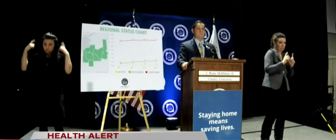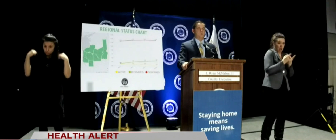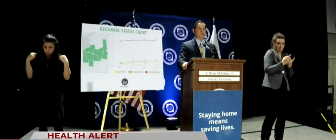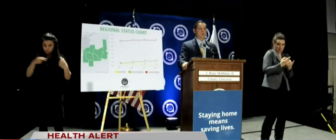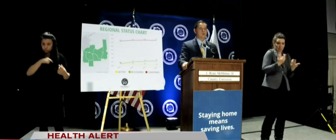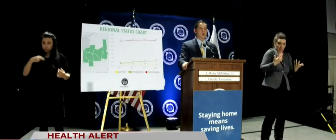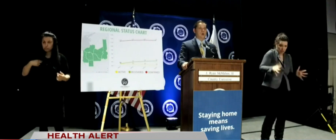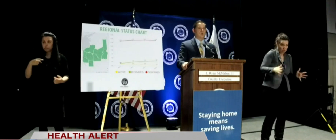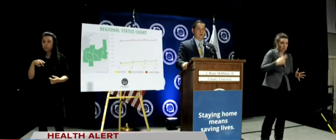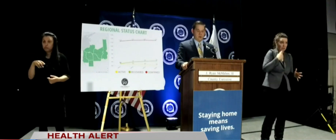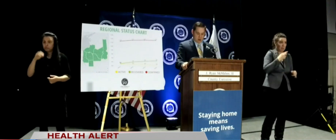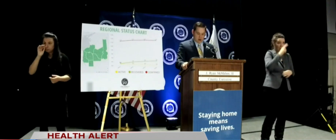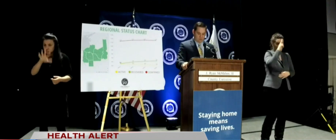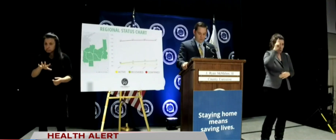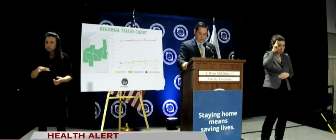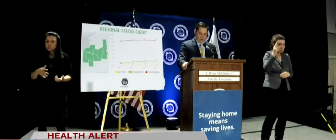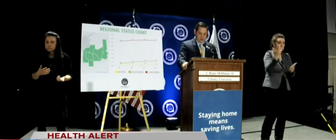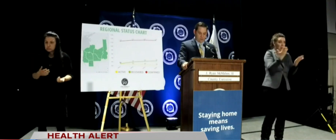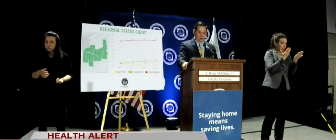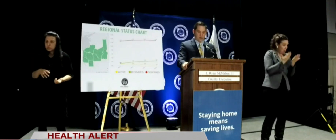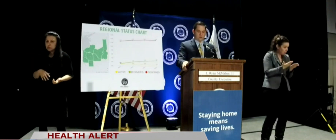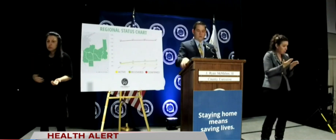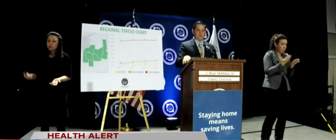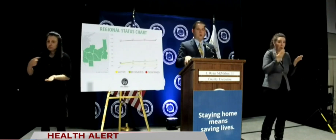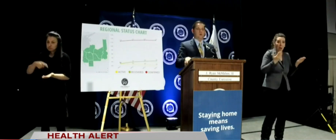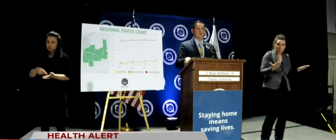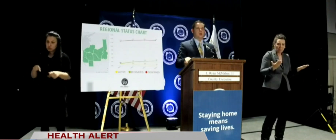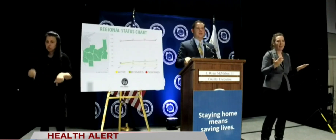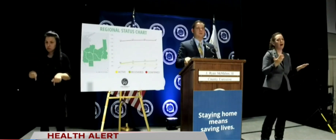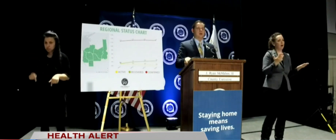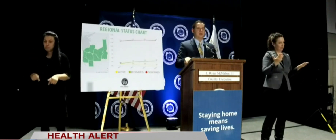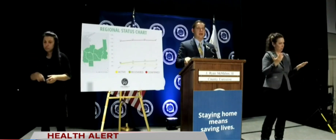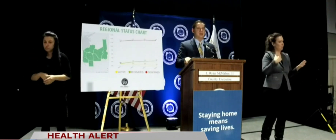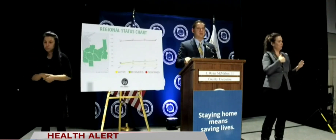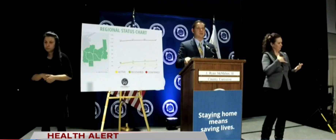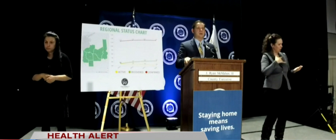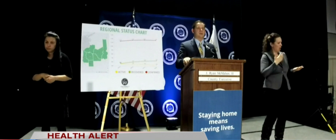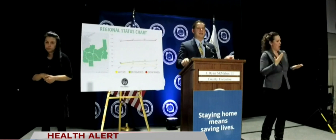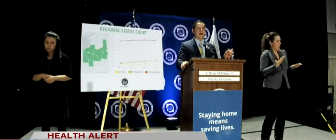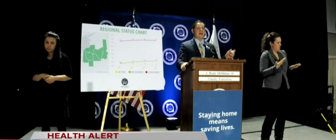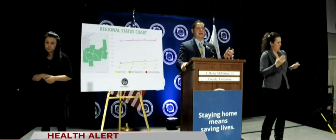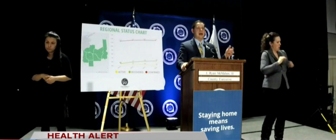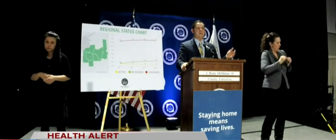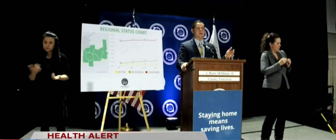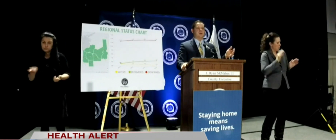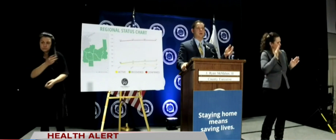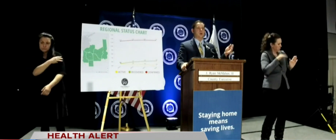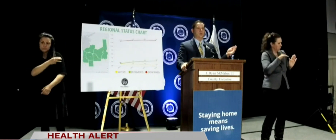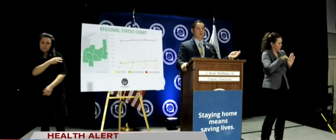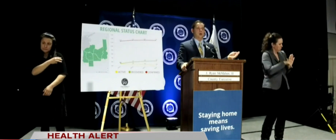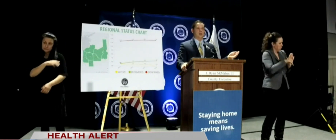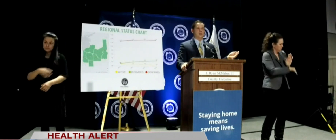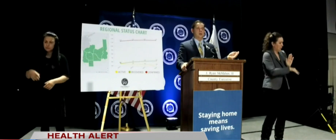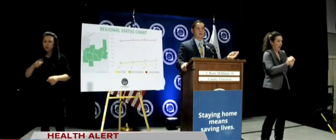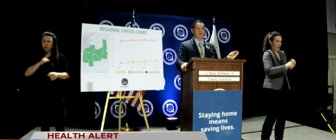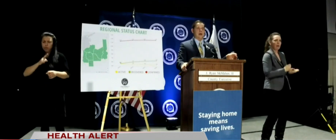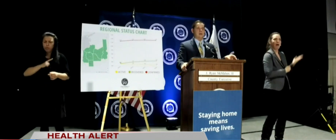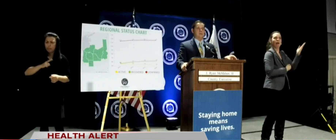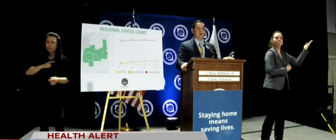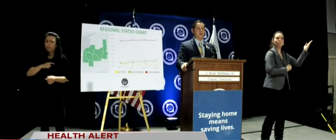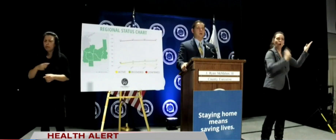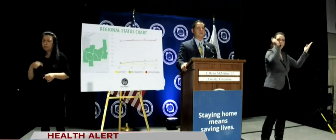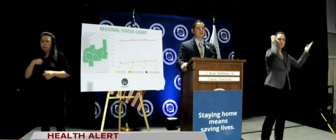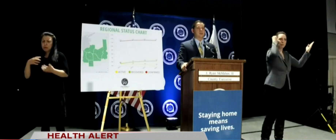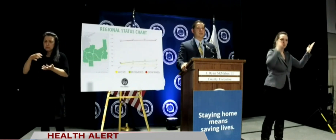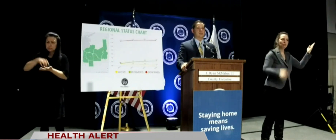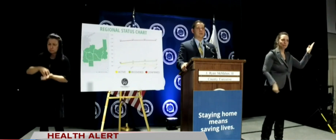time. So from the standpoint of folks who are getting very anxious about the economic ruin that